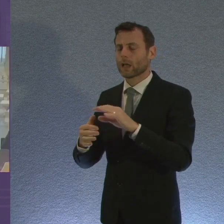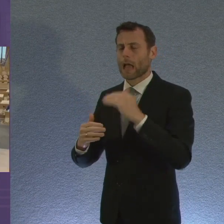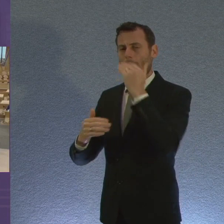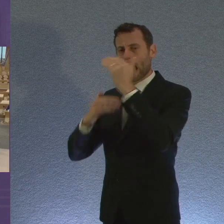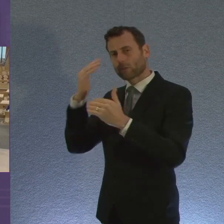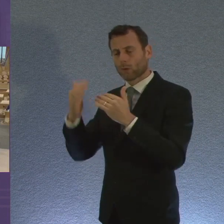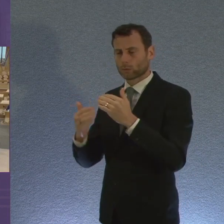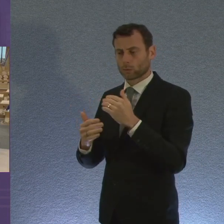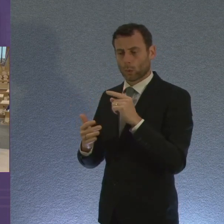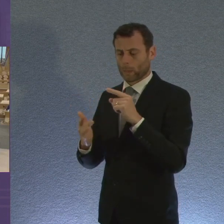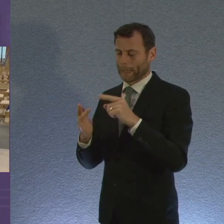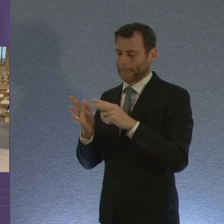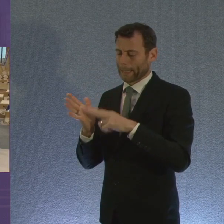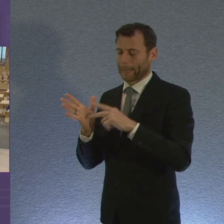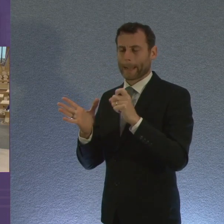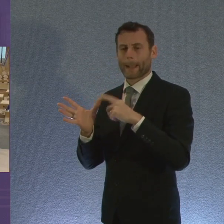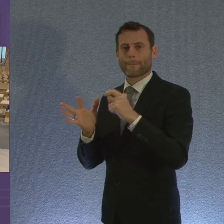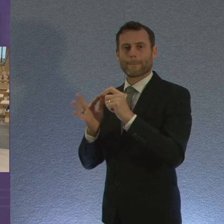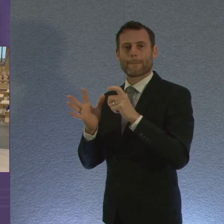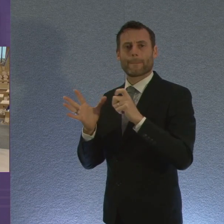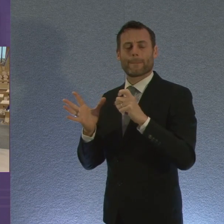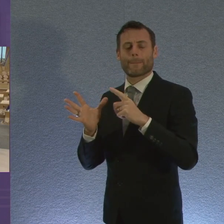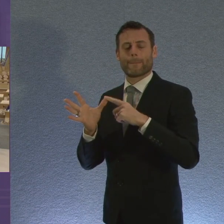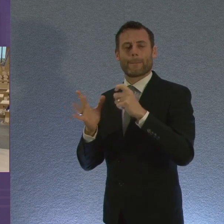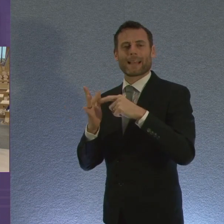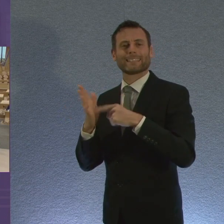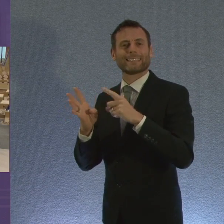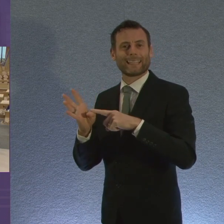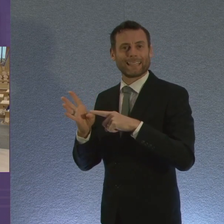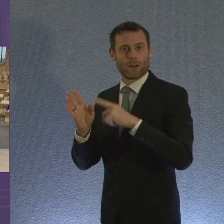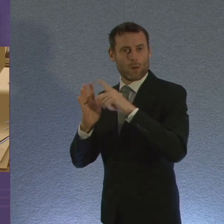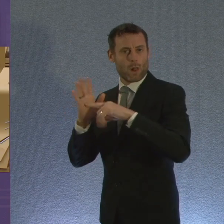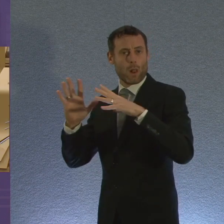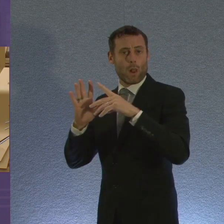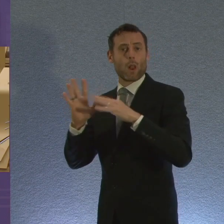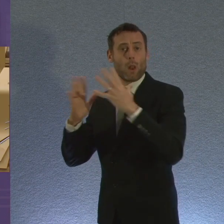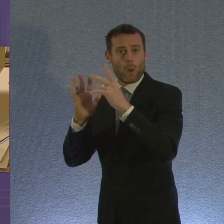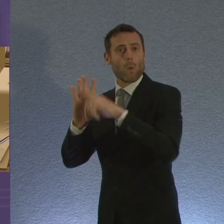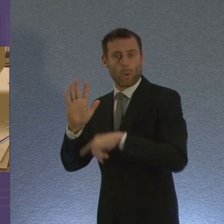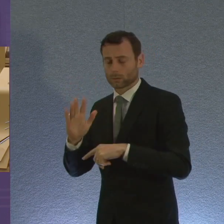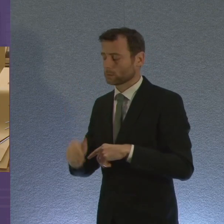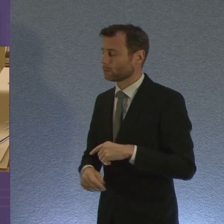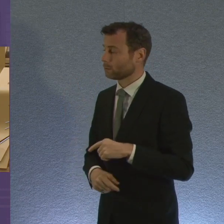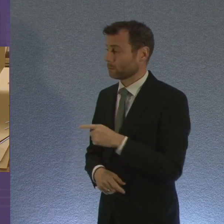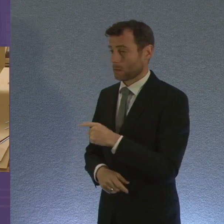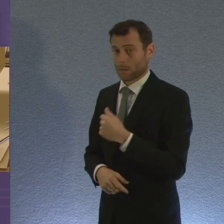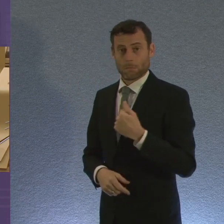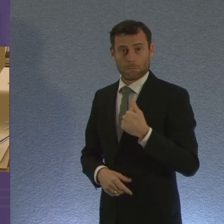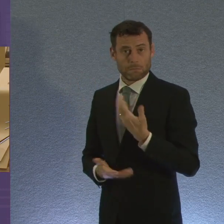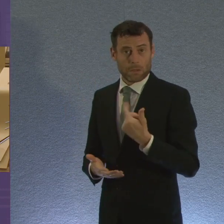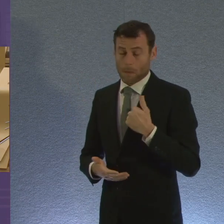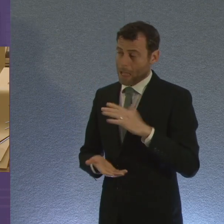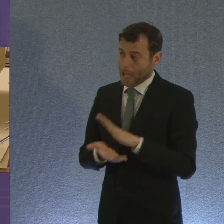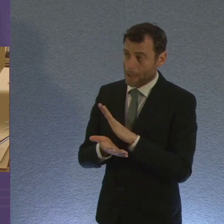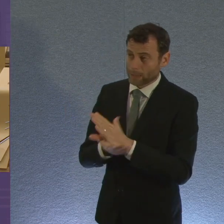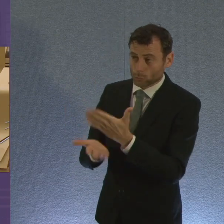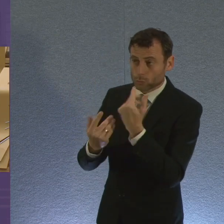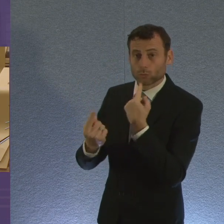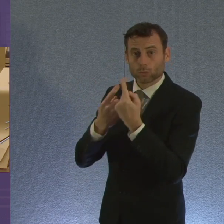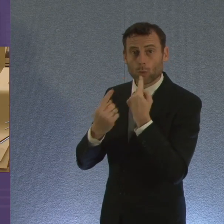Secretary. It does not. I've mentioned briefly the adults with incapacity legislation. I'm happy to discuss with the member in more detail.